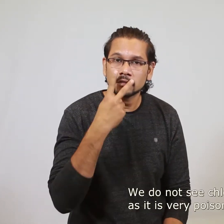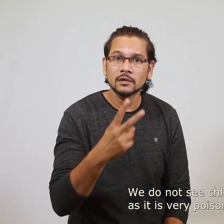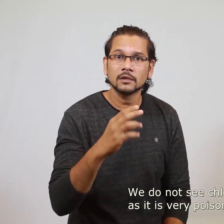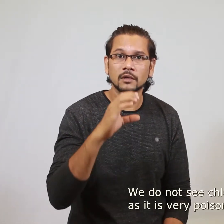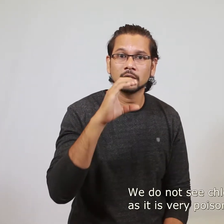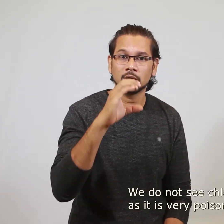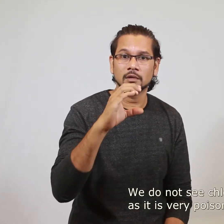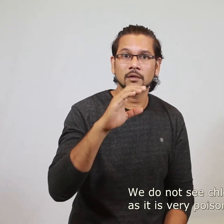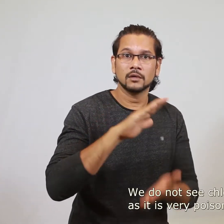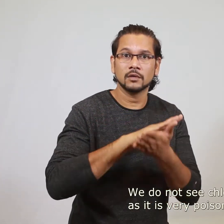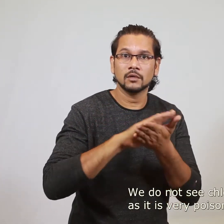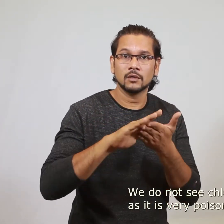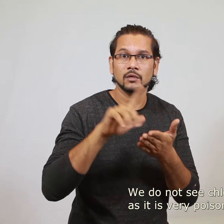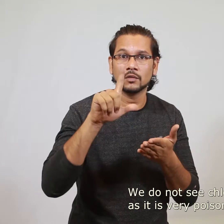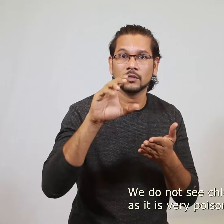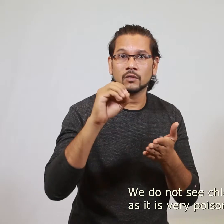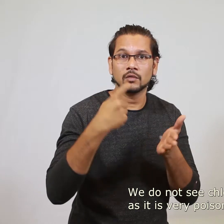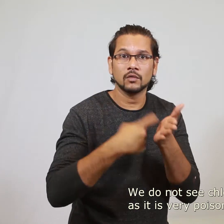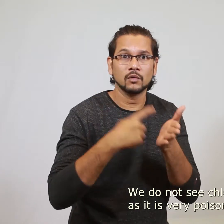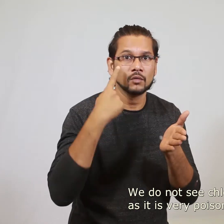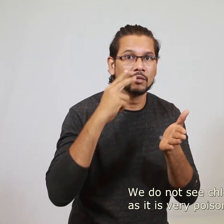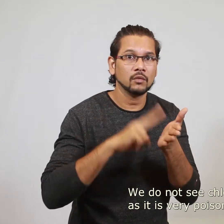We do not see chlorine as it is very poisonous.